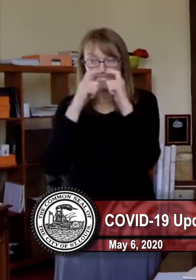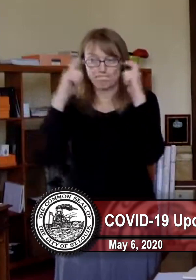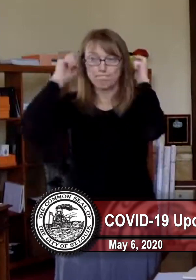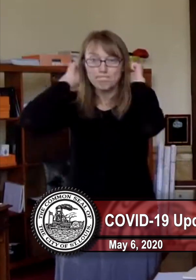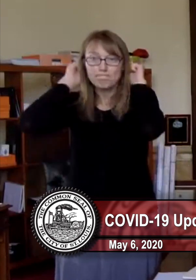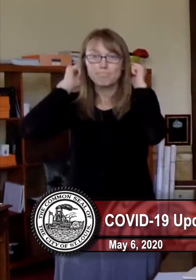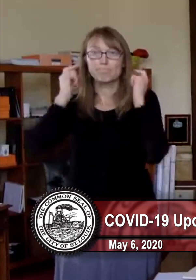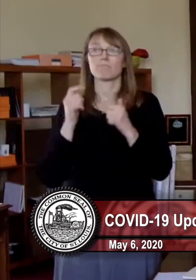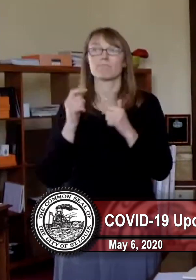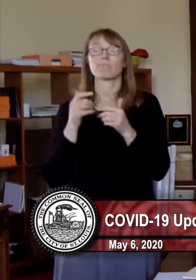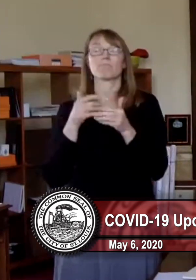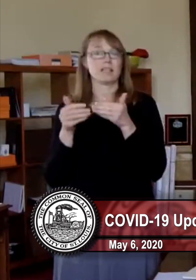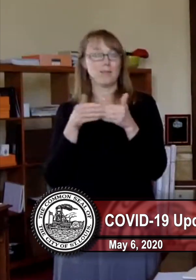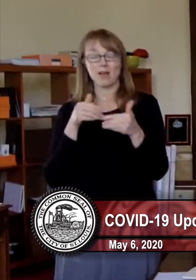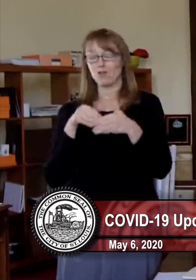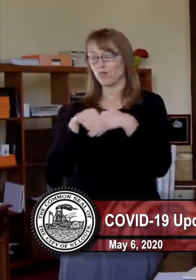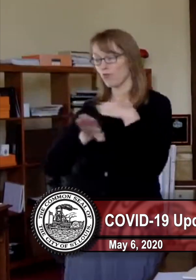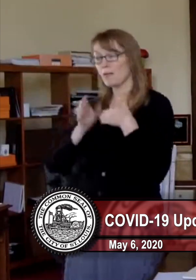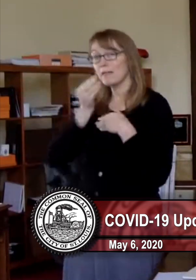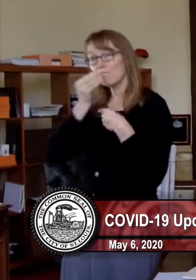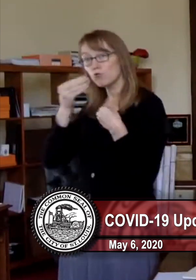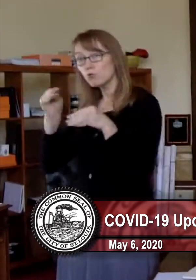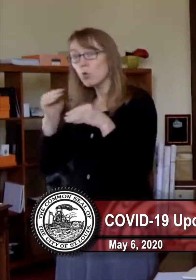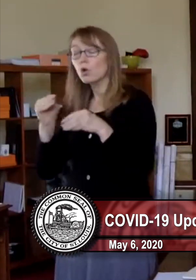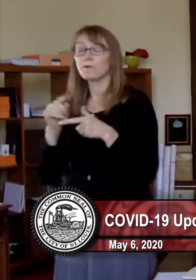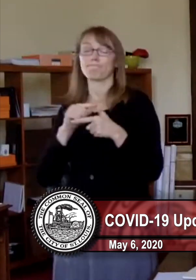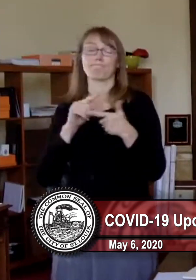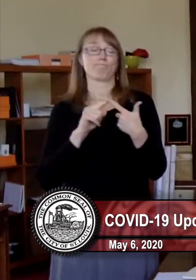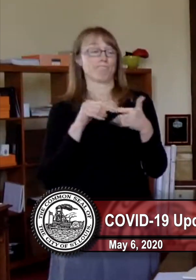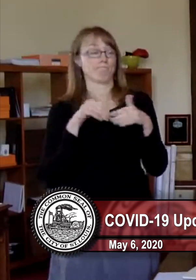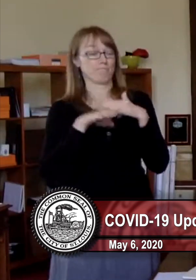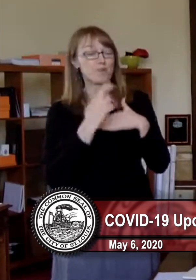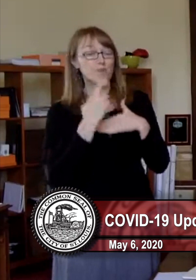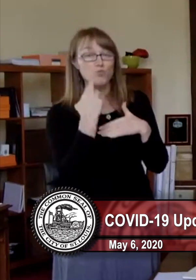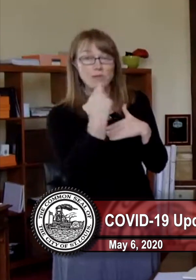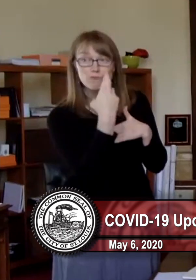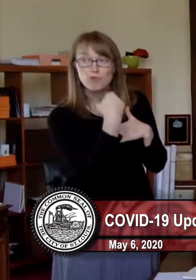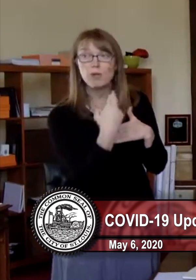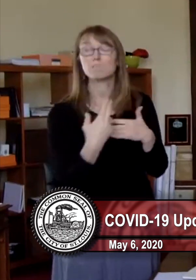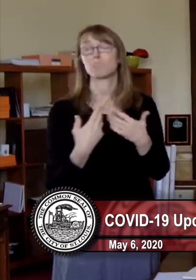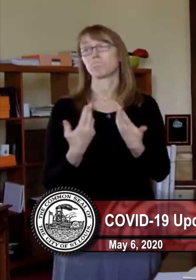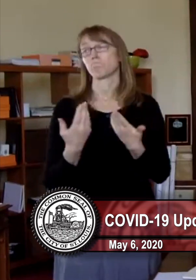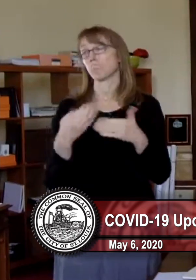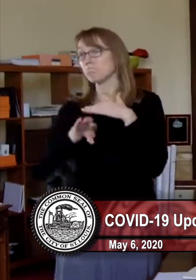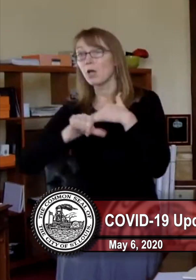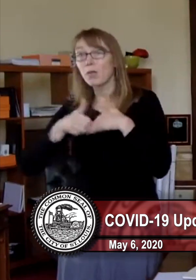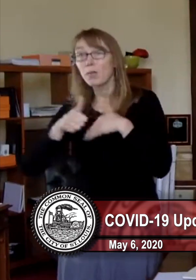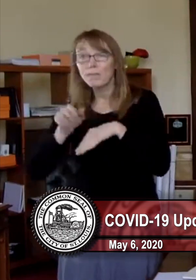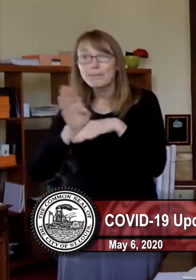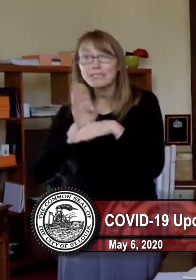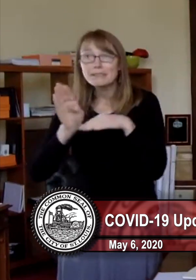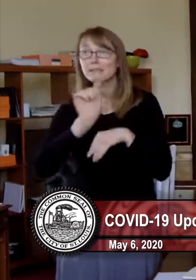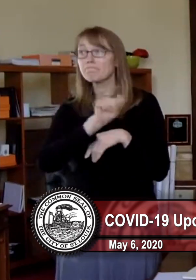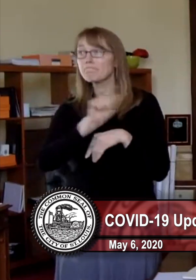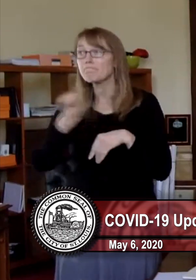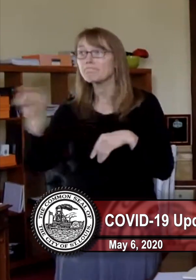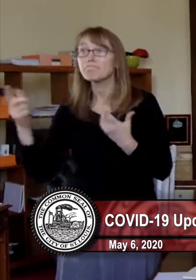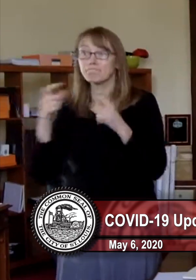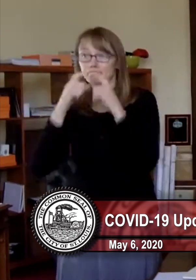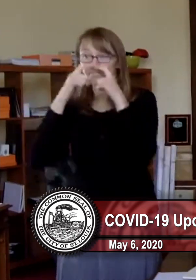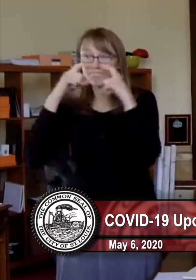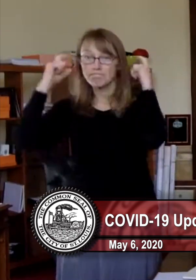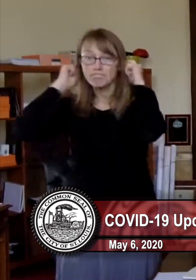restaurant of some kind. It's important to wear masks. It's also important to wear a mask if you're